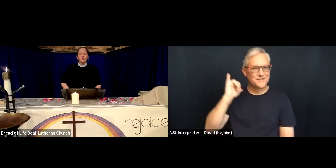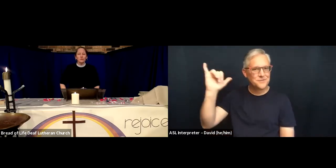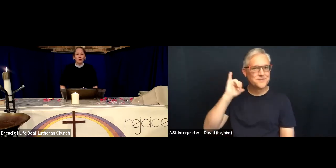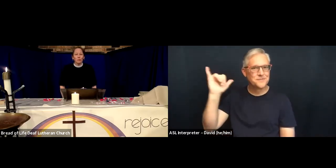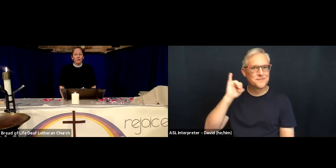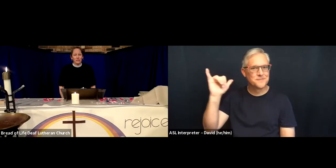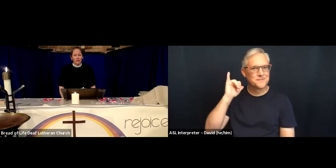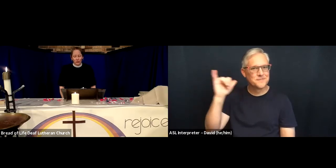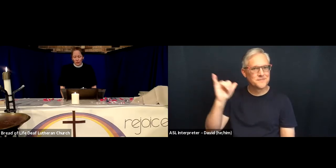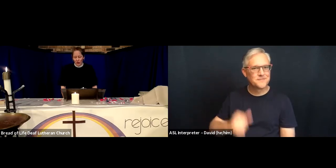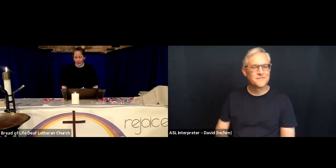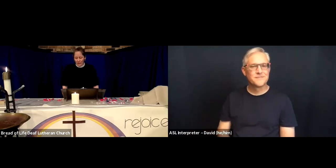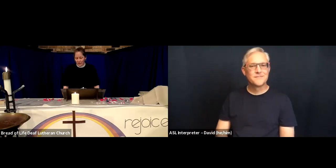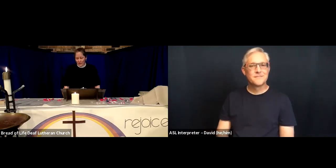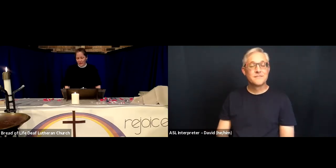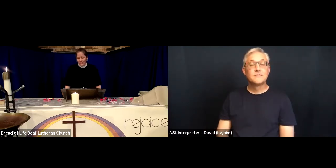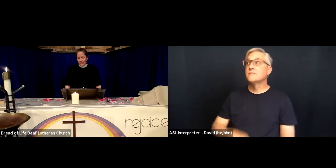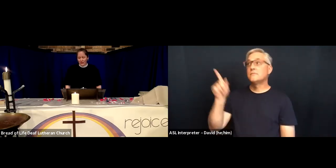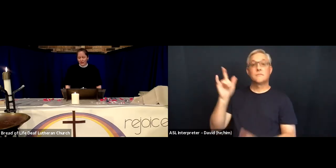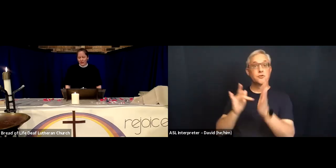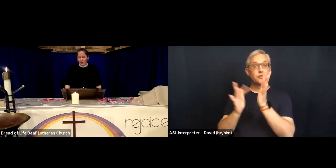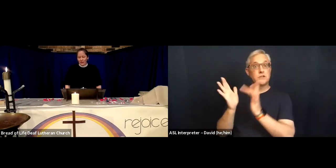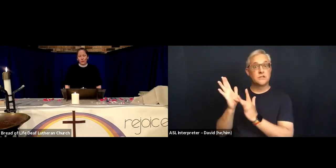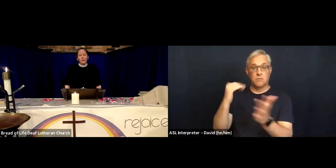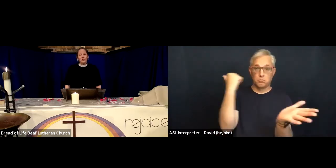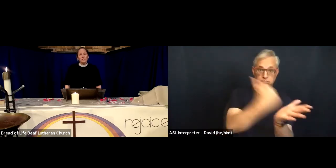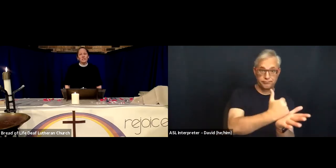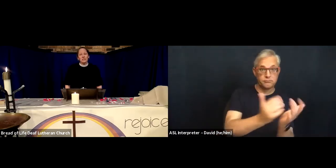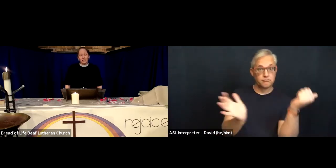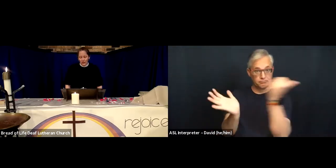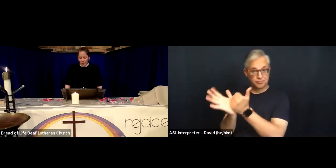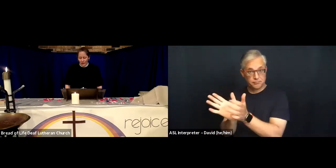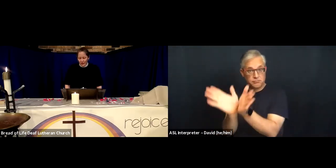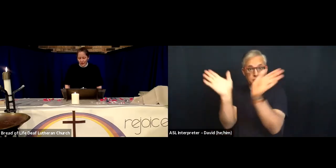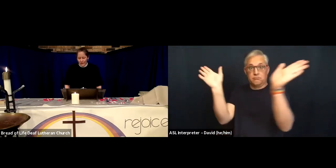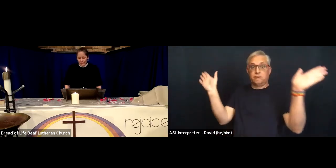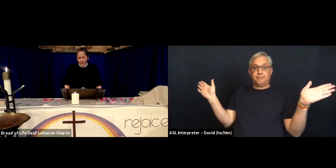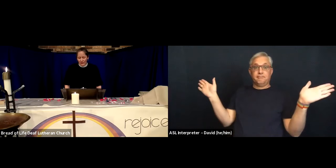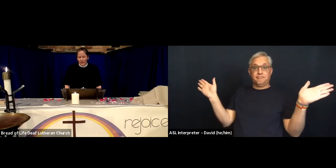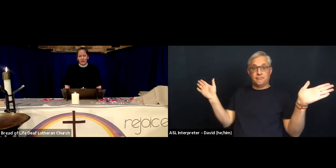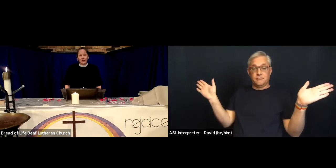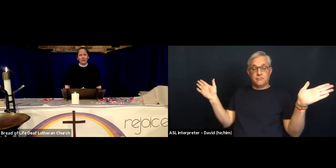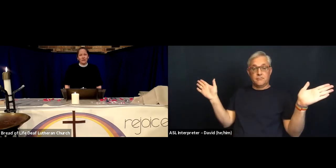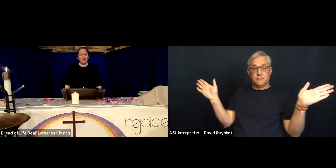Because in those moments on the cross, when Jesus needed others,